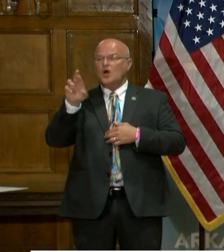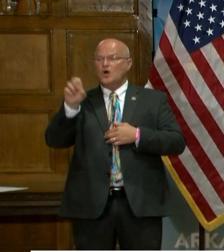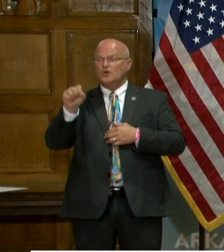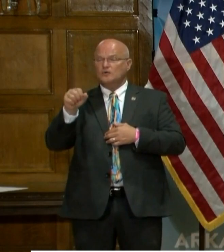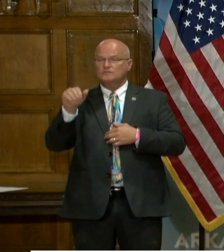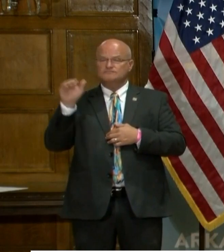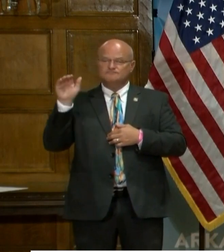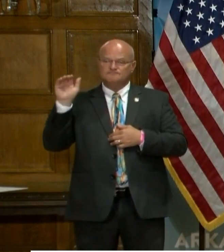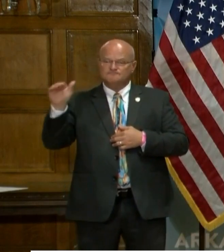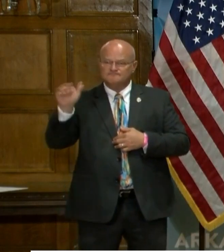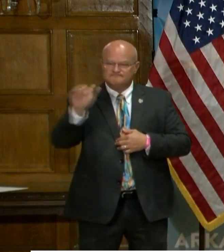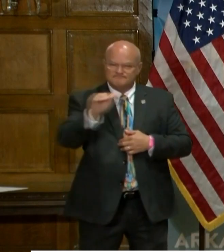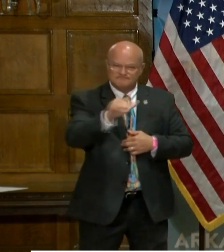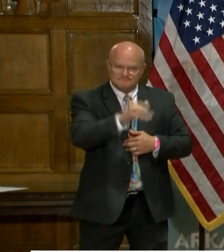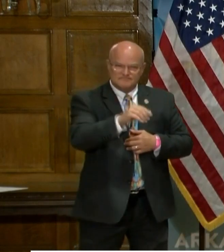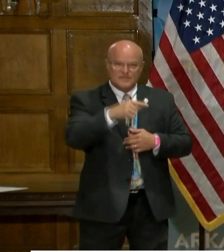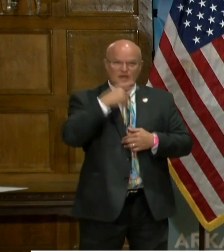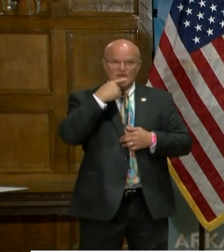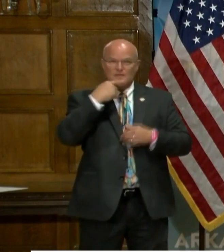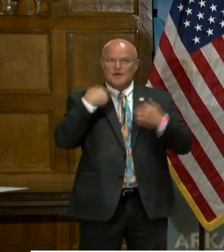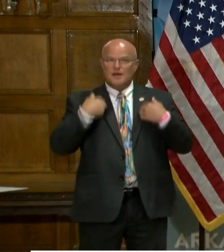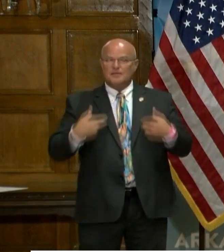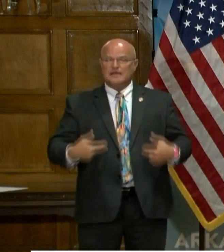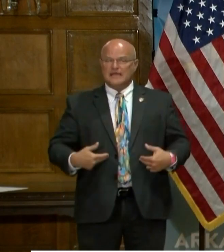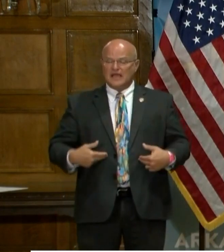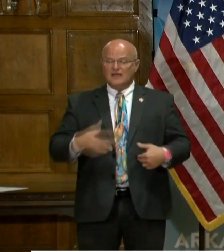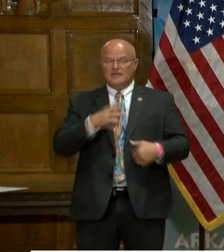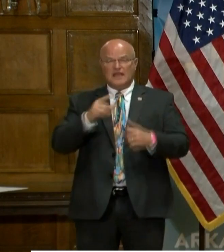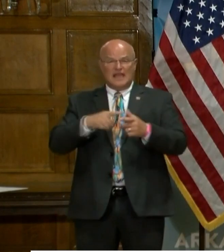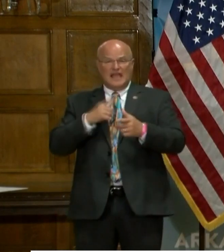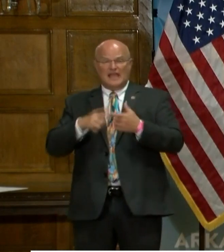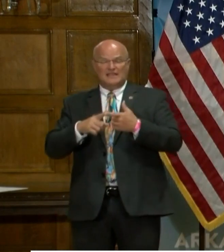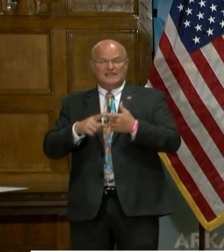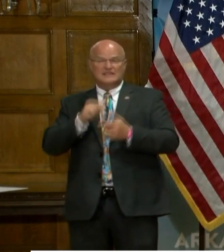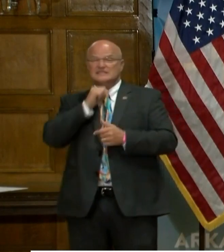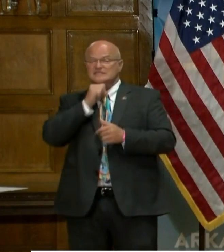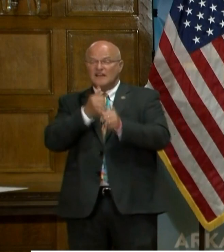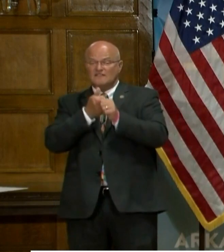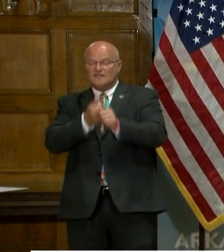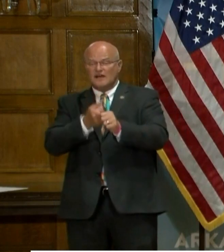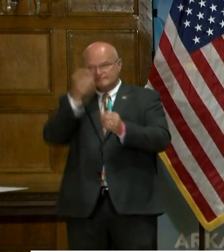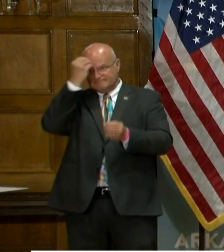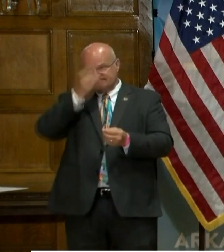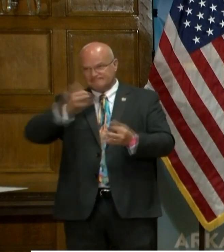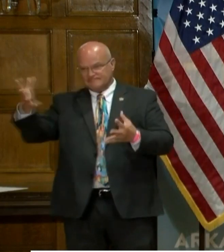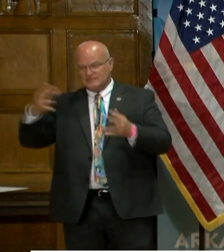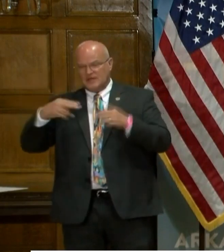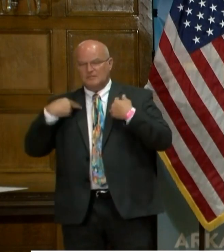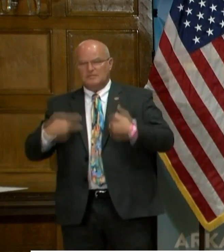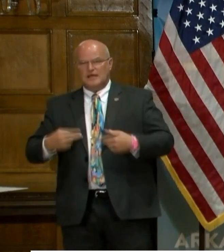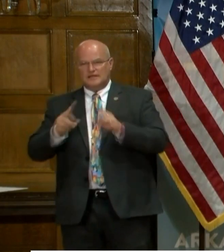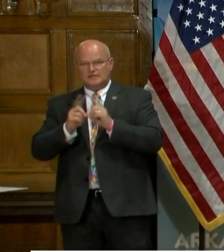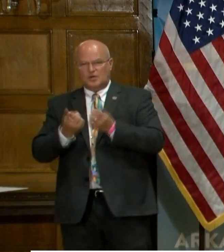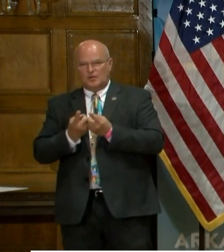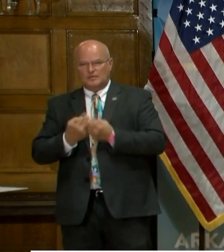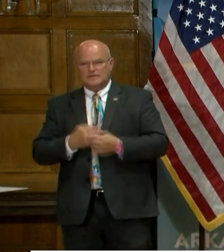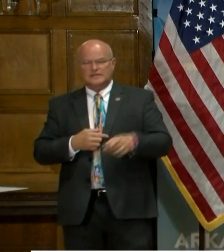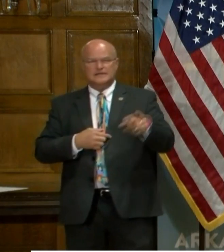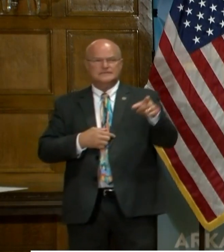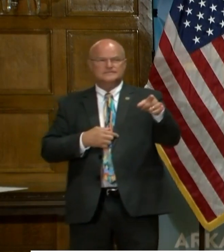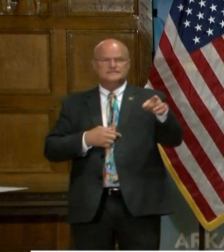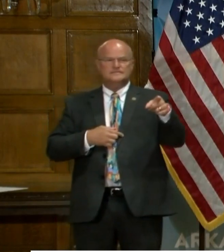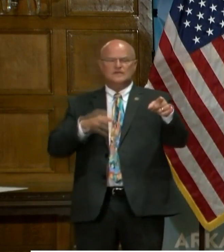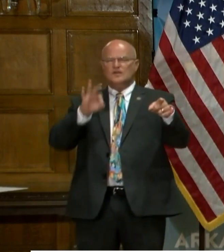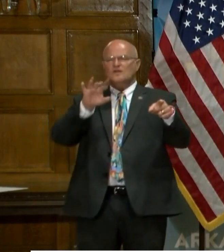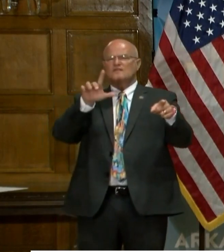health guidelines, and if there's not compliance, certainly to refer that to the Department of Health. Yes? With Florida and